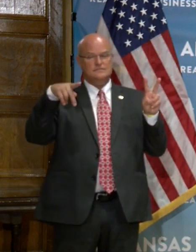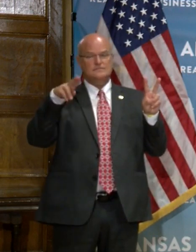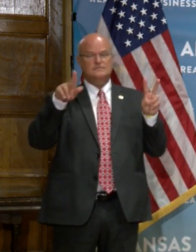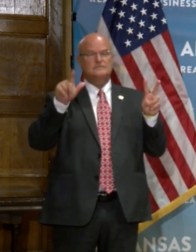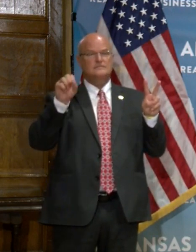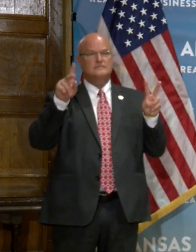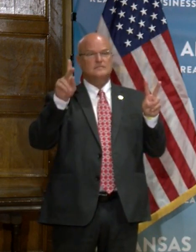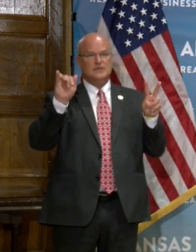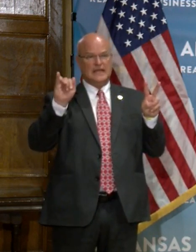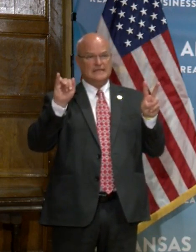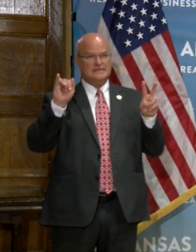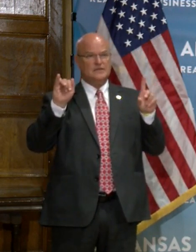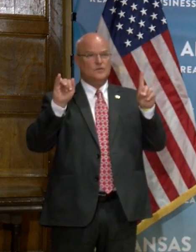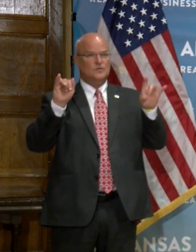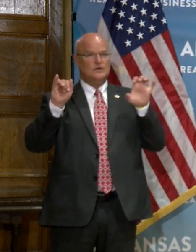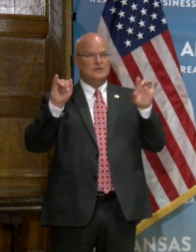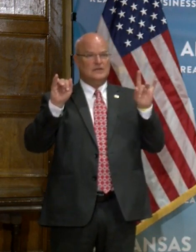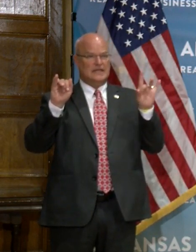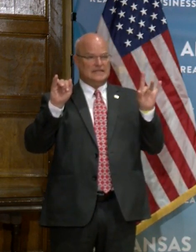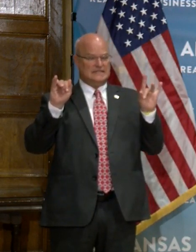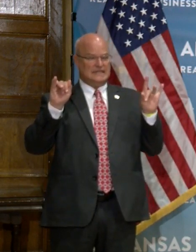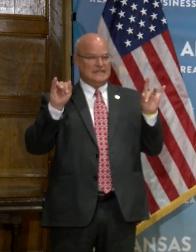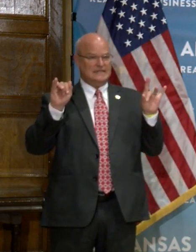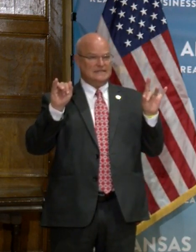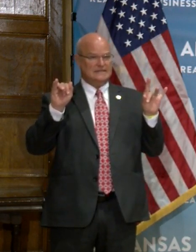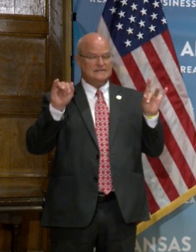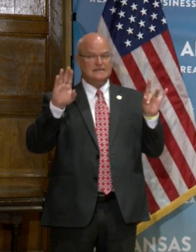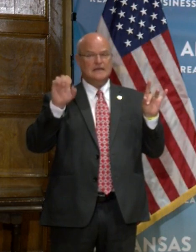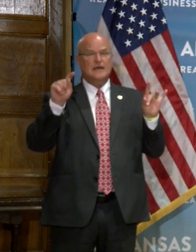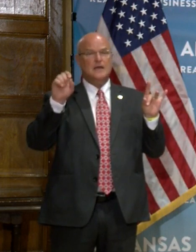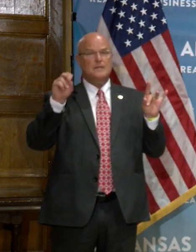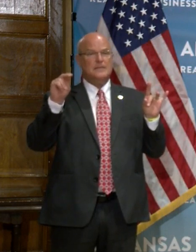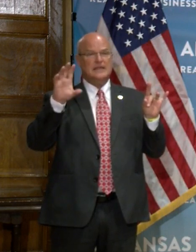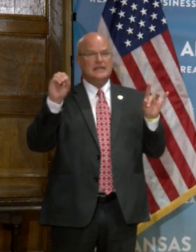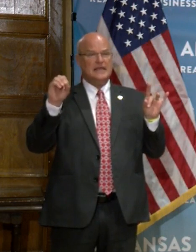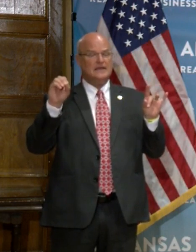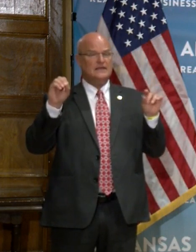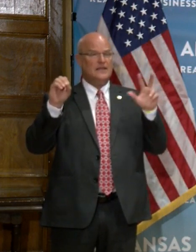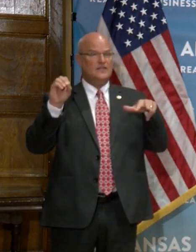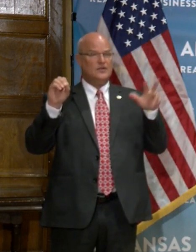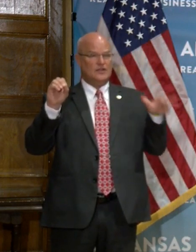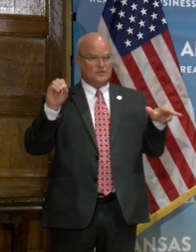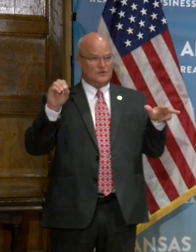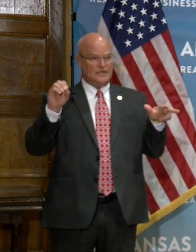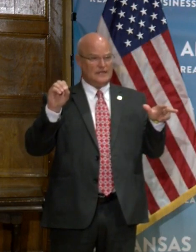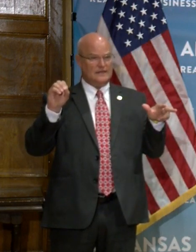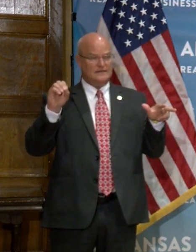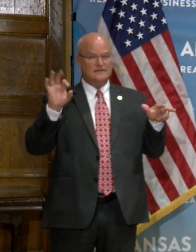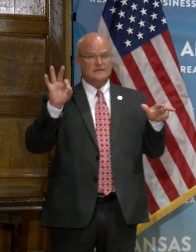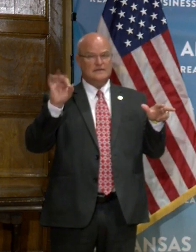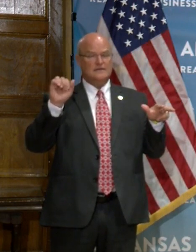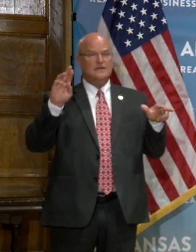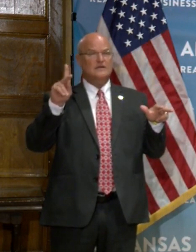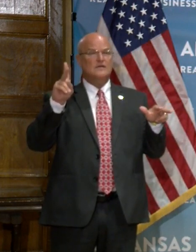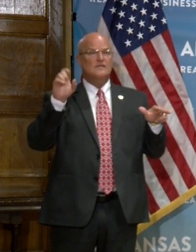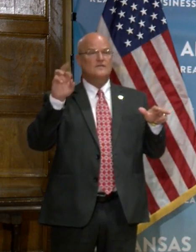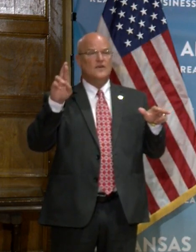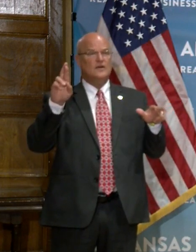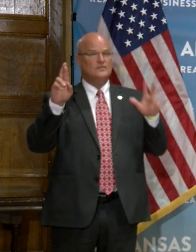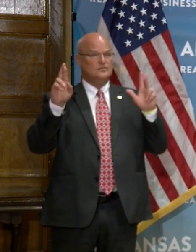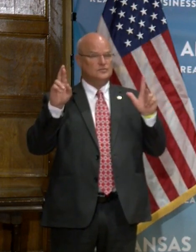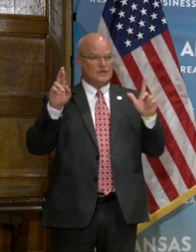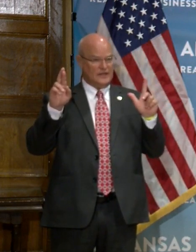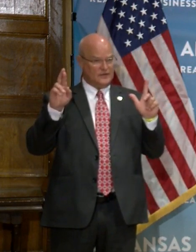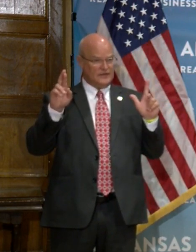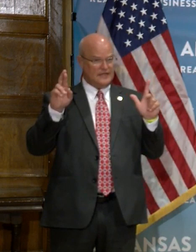Pulaski County had 118. Benton County had 33. Faulkner County